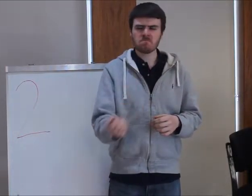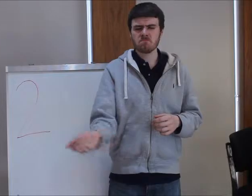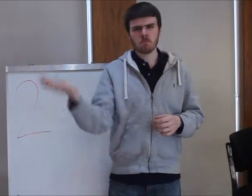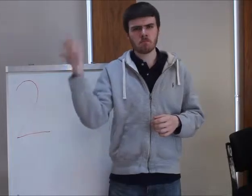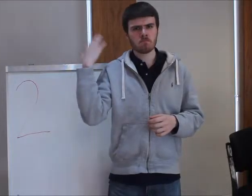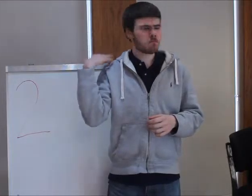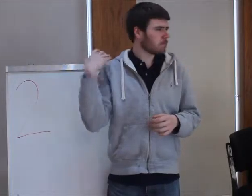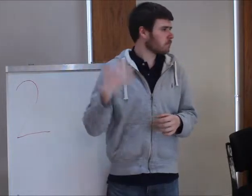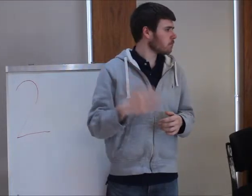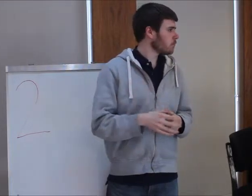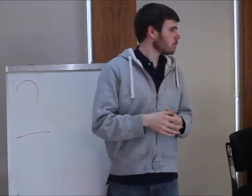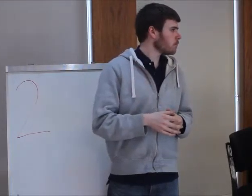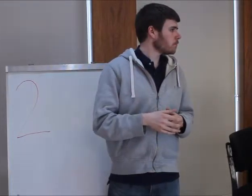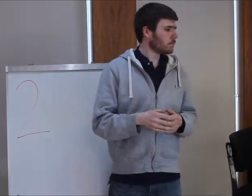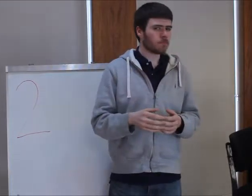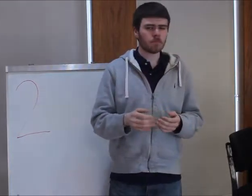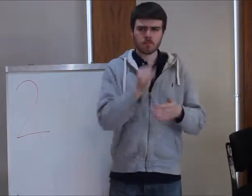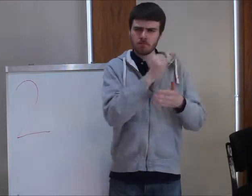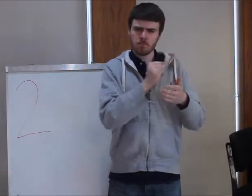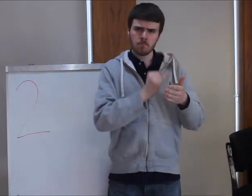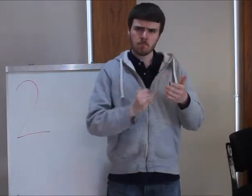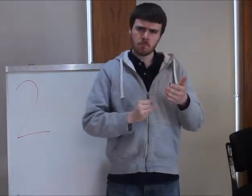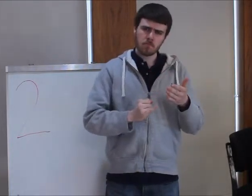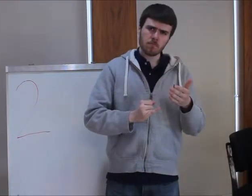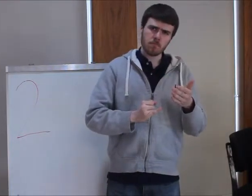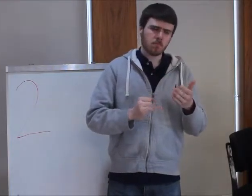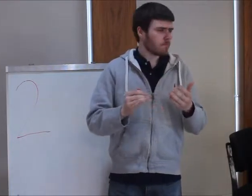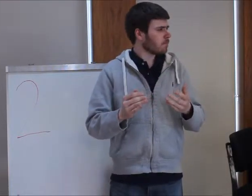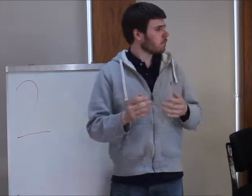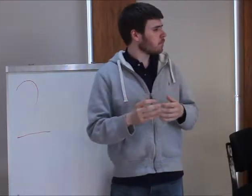are not designed or expected